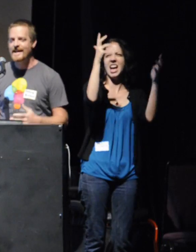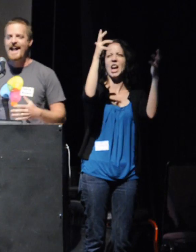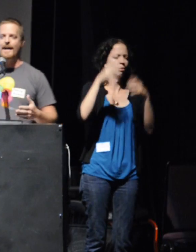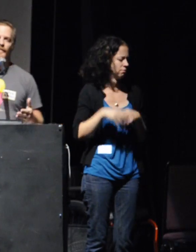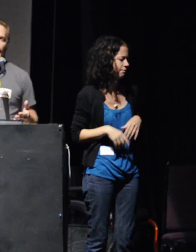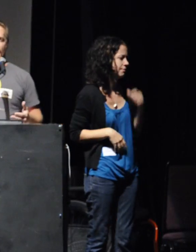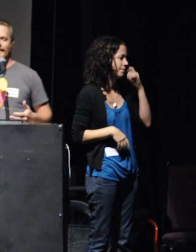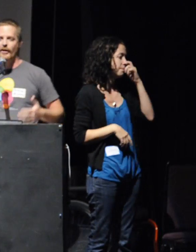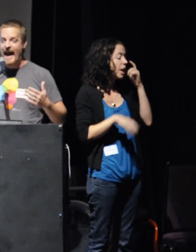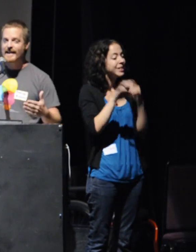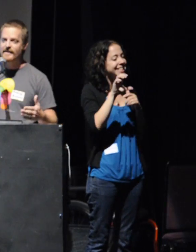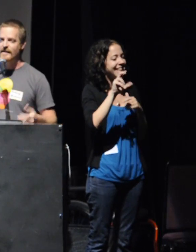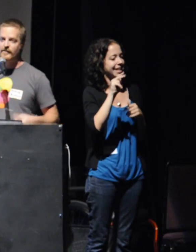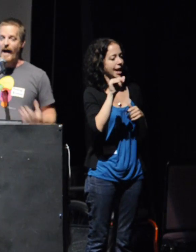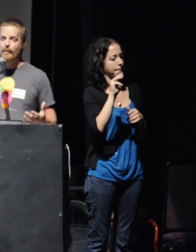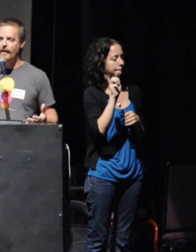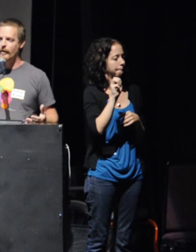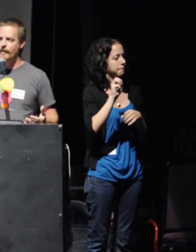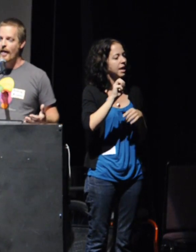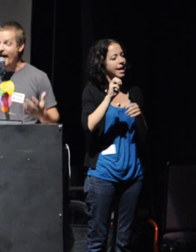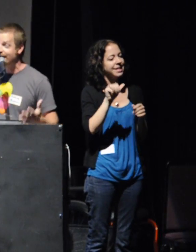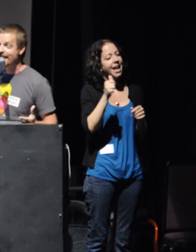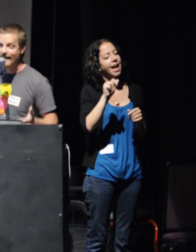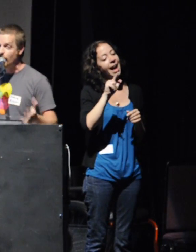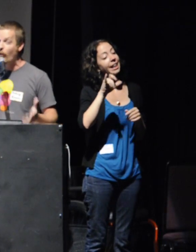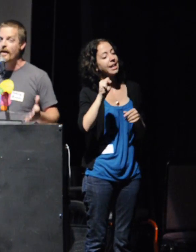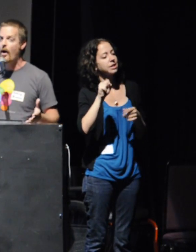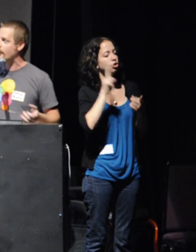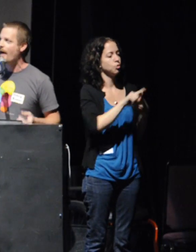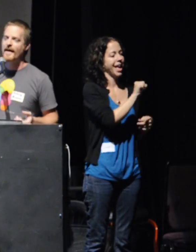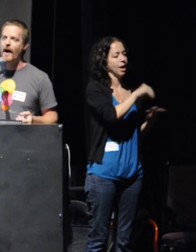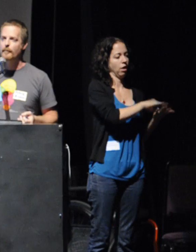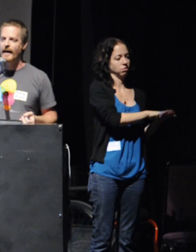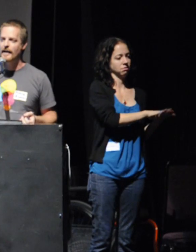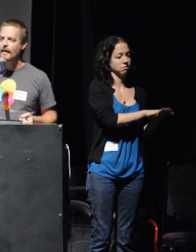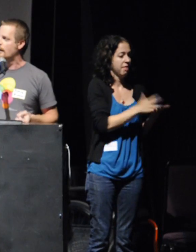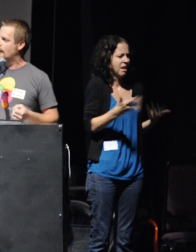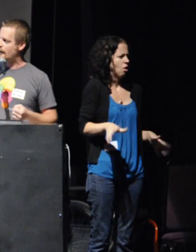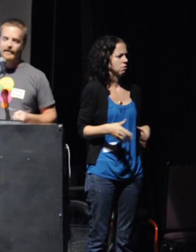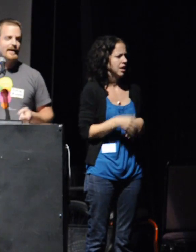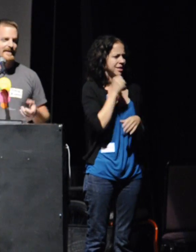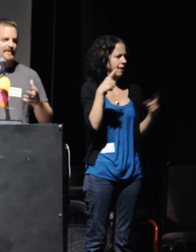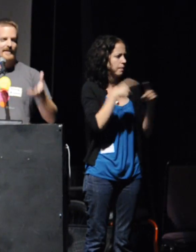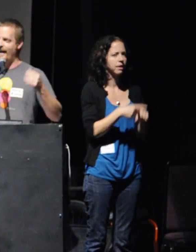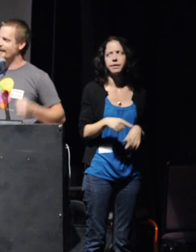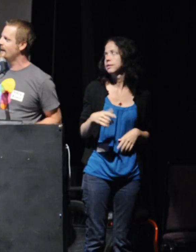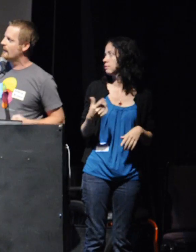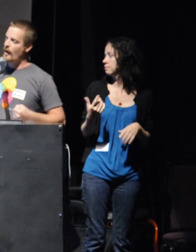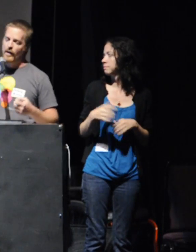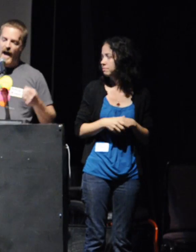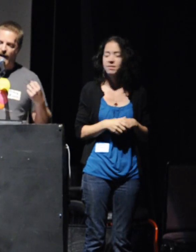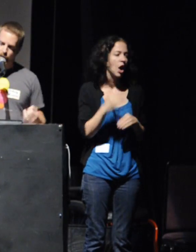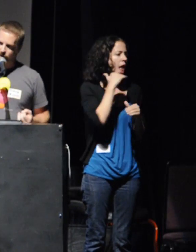So CNAMEs basically are aliases to A records. That's it. That's all they are. They're not that complicated. Yes,